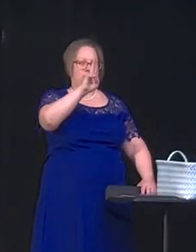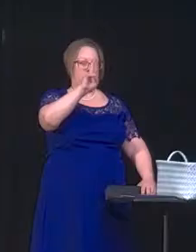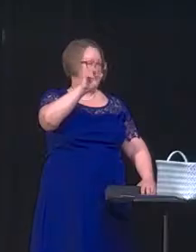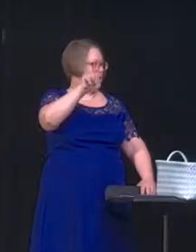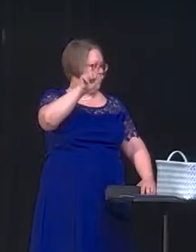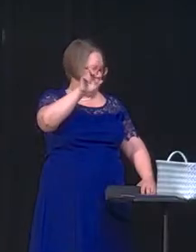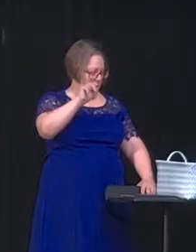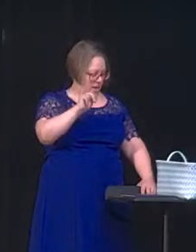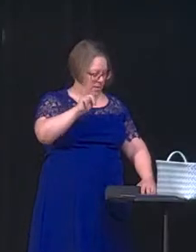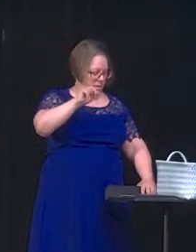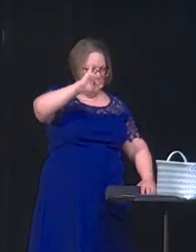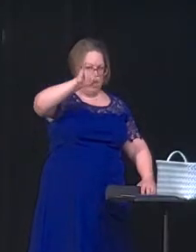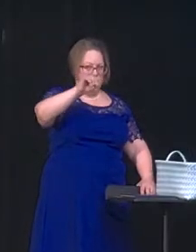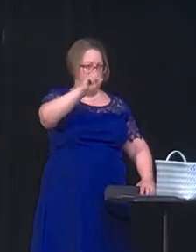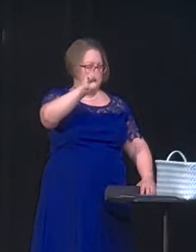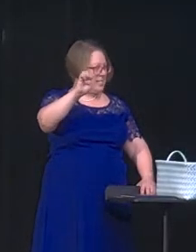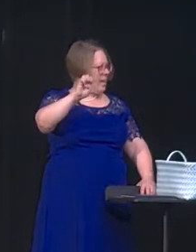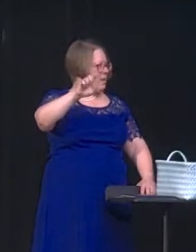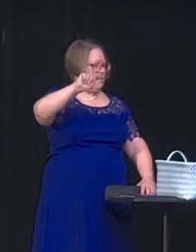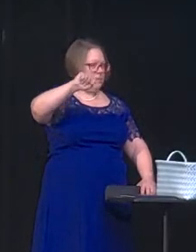Juan Jose Thompson.